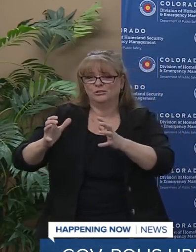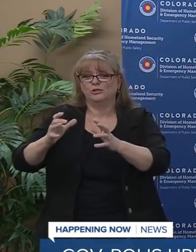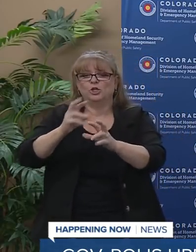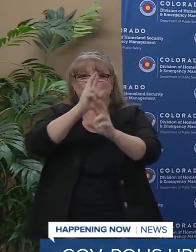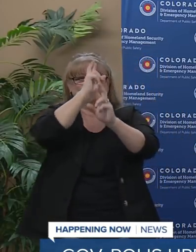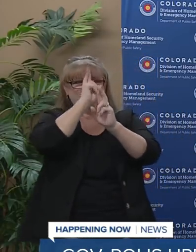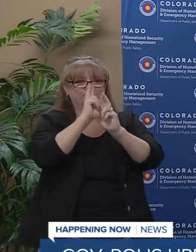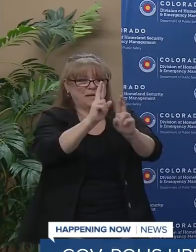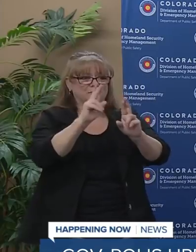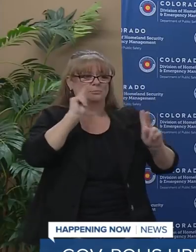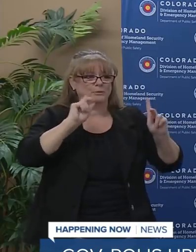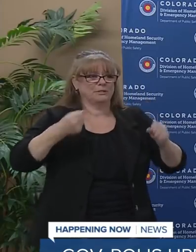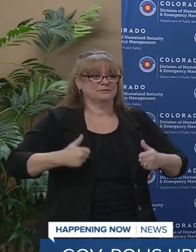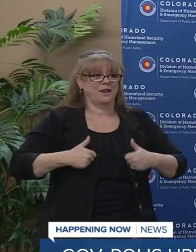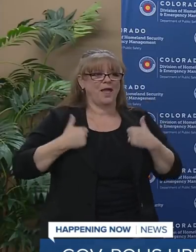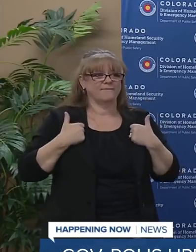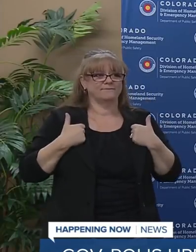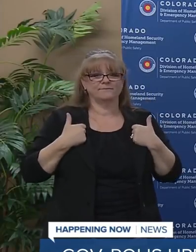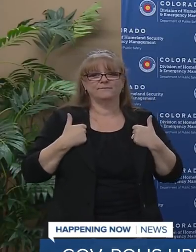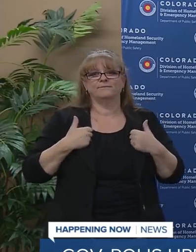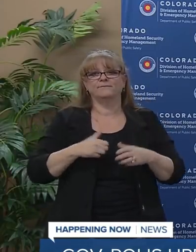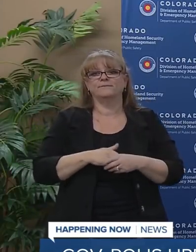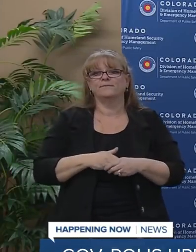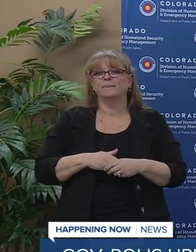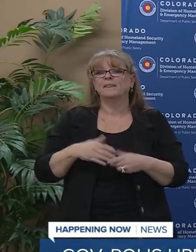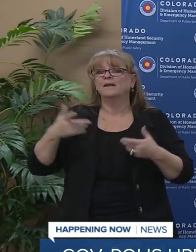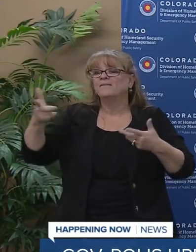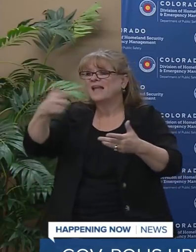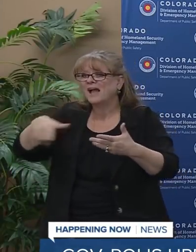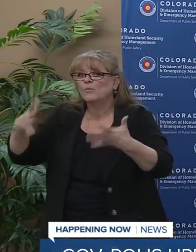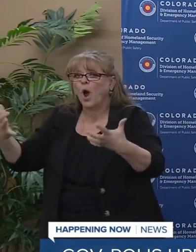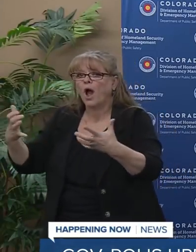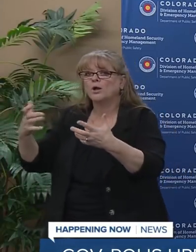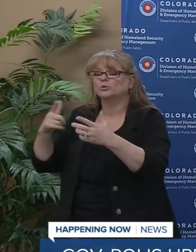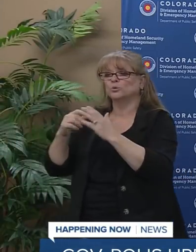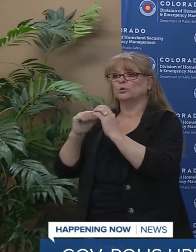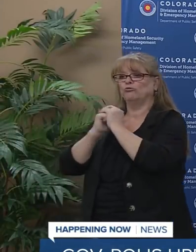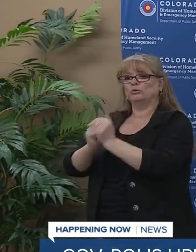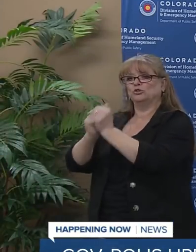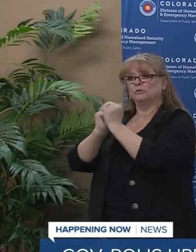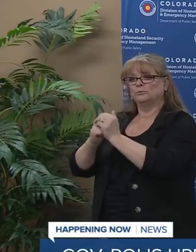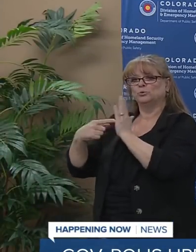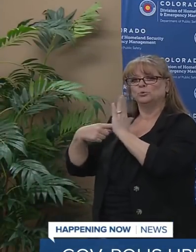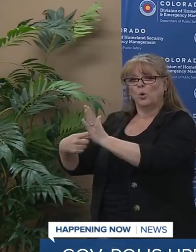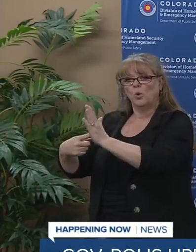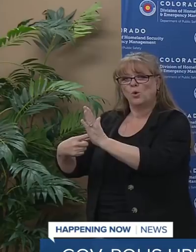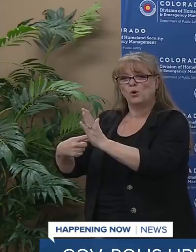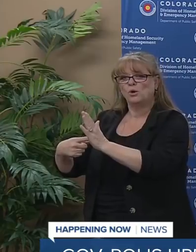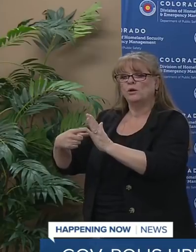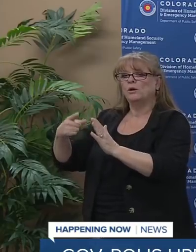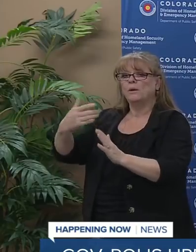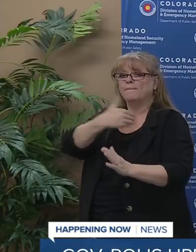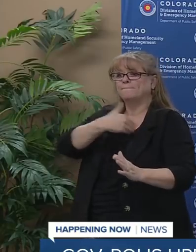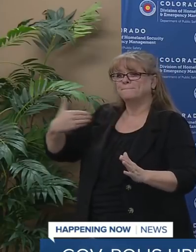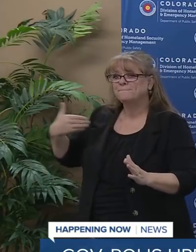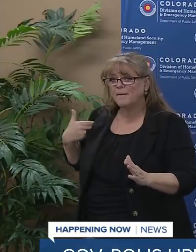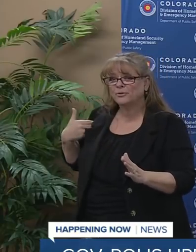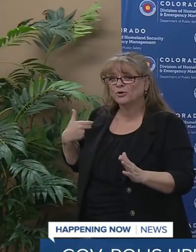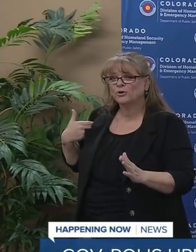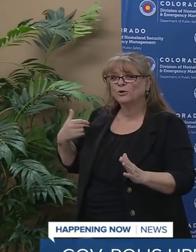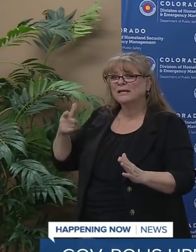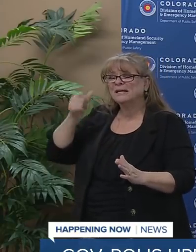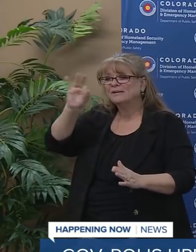the way in avoiding physical gatherings and supporting their members who should not be going out, 70-year-olds, 80-year-olds, who